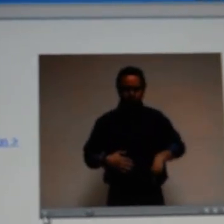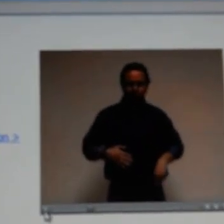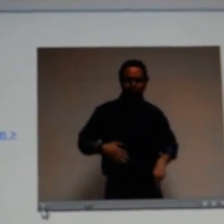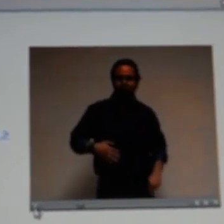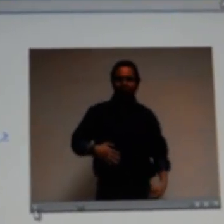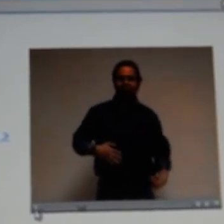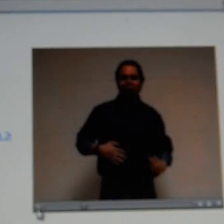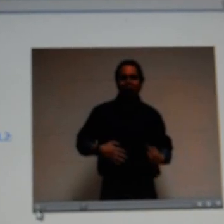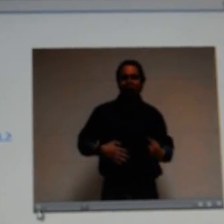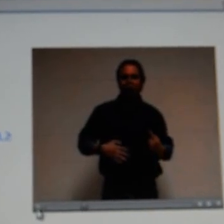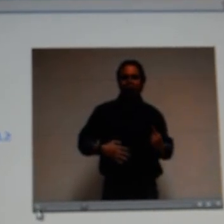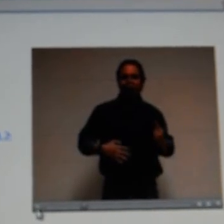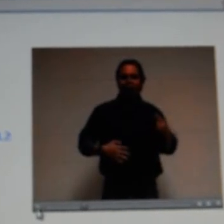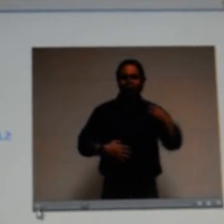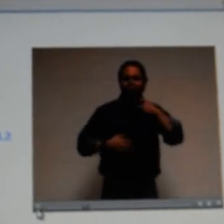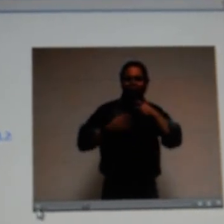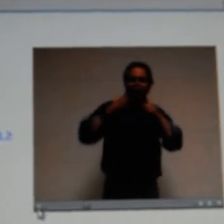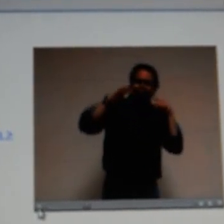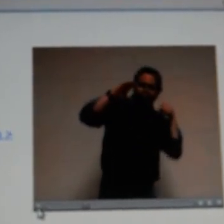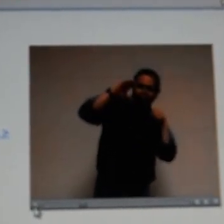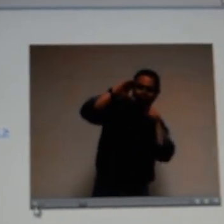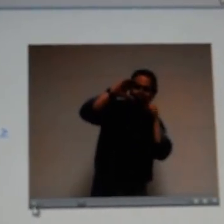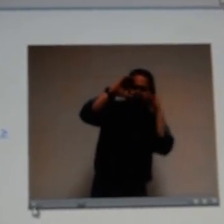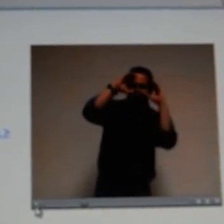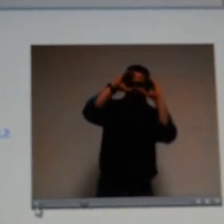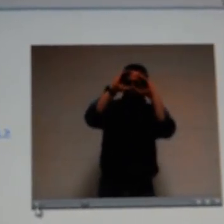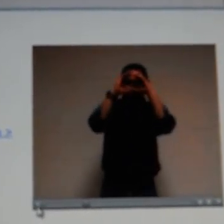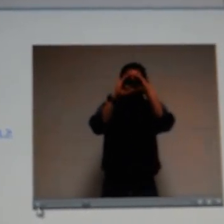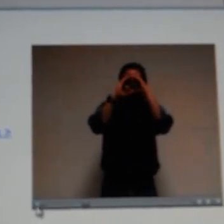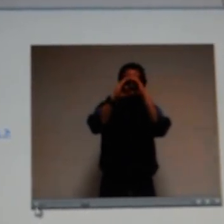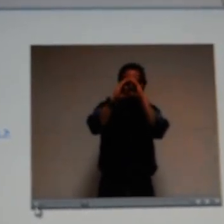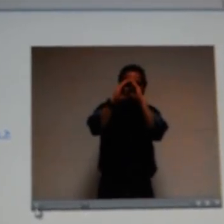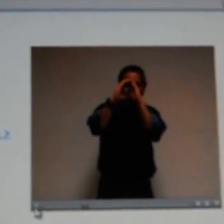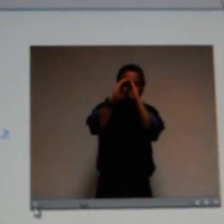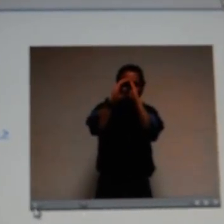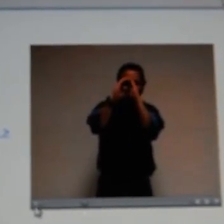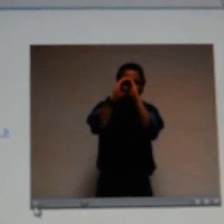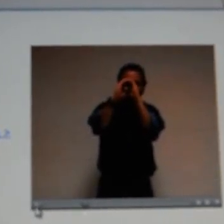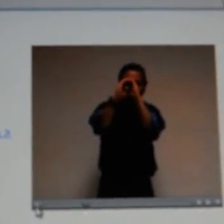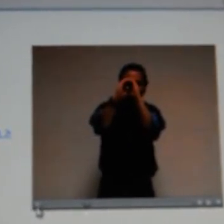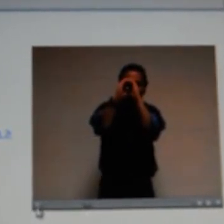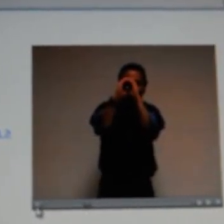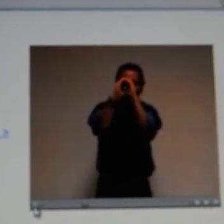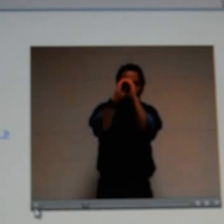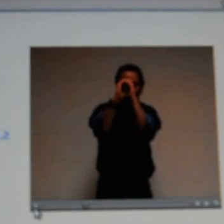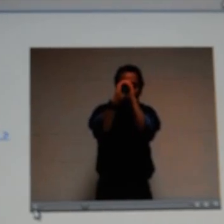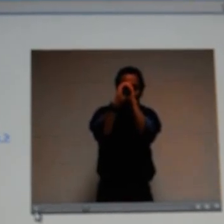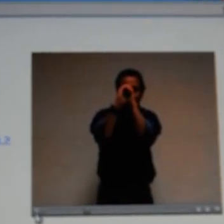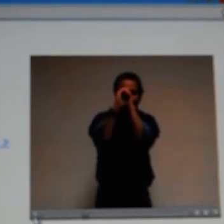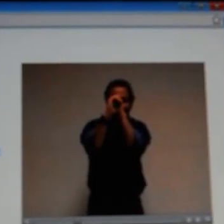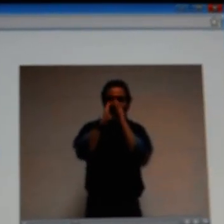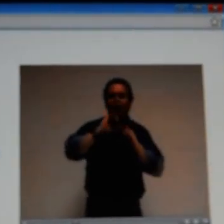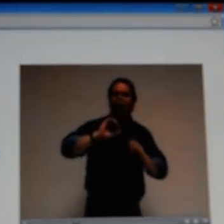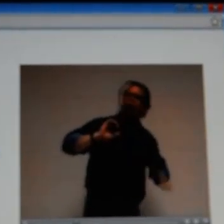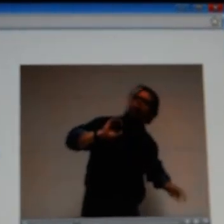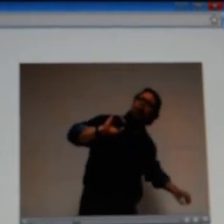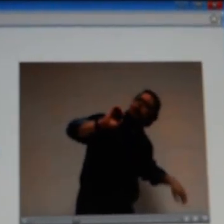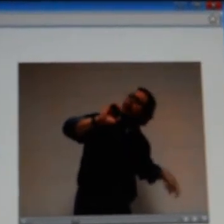so the circulation of the blood between his arteries is getting harder and harder.